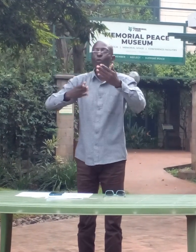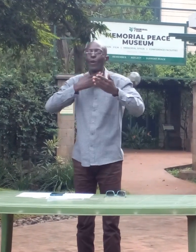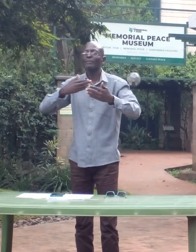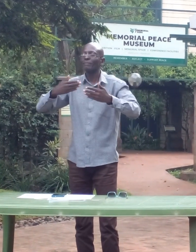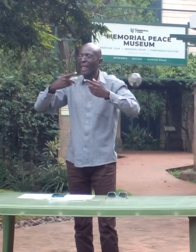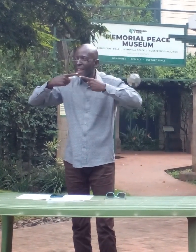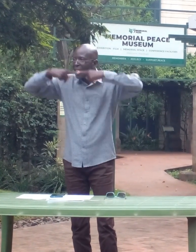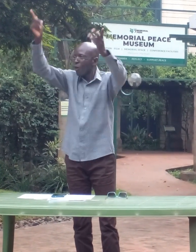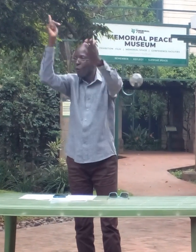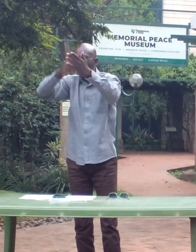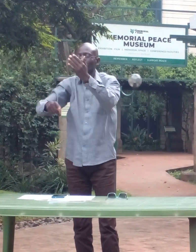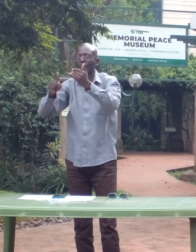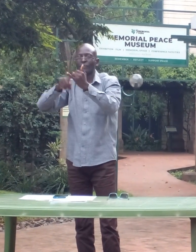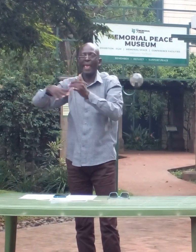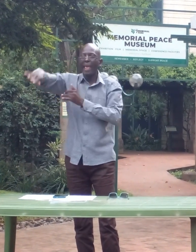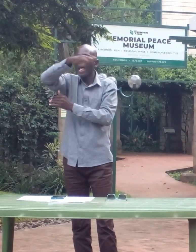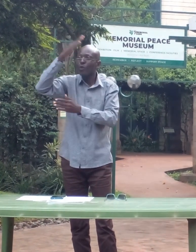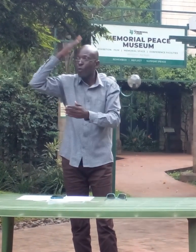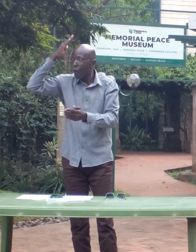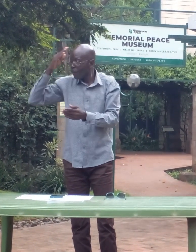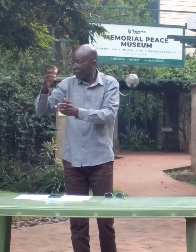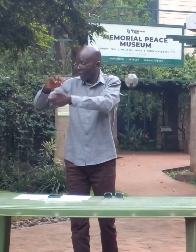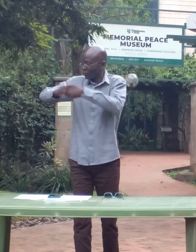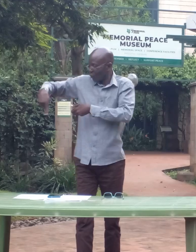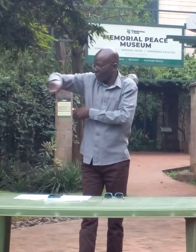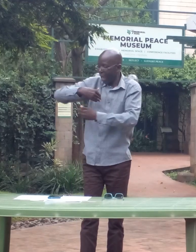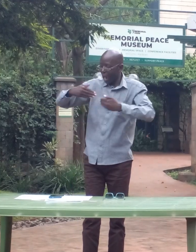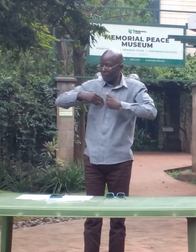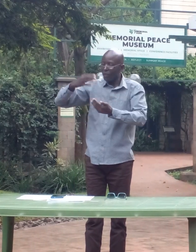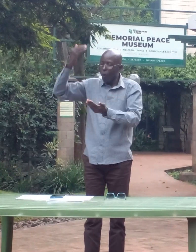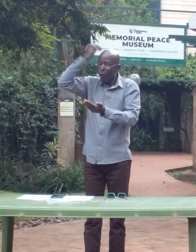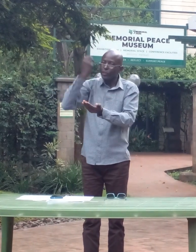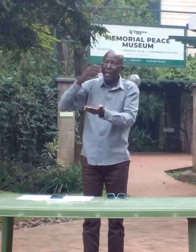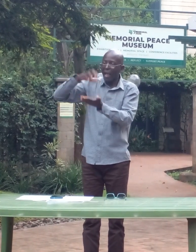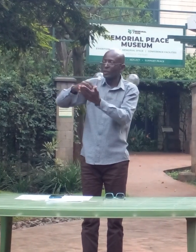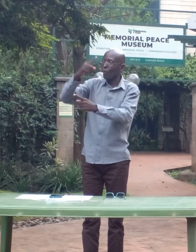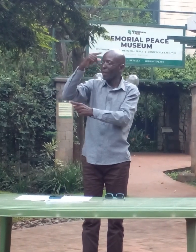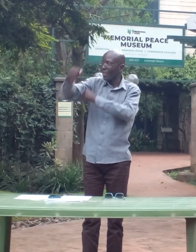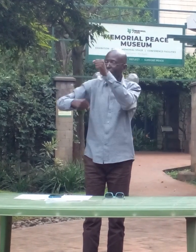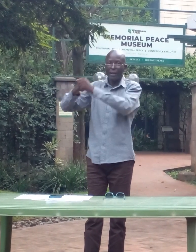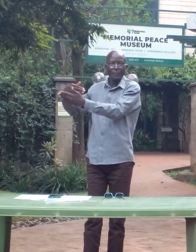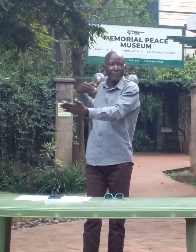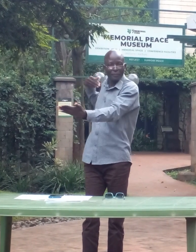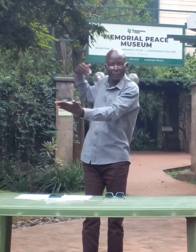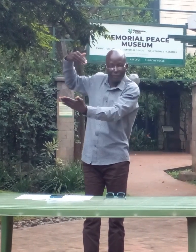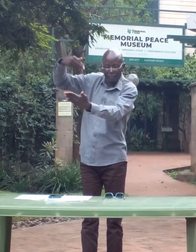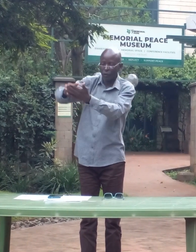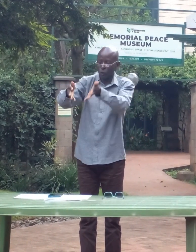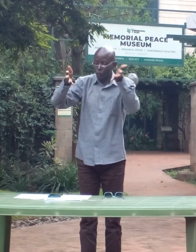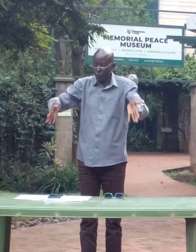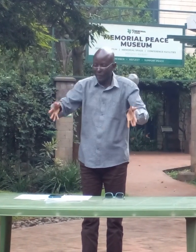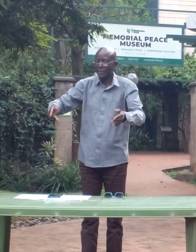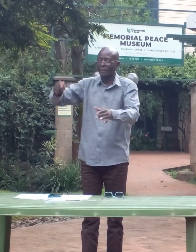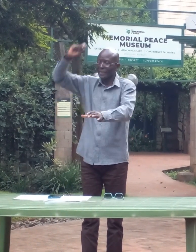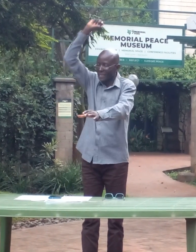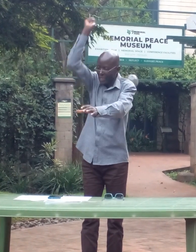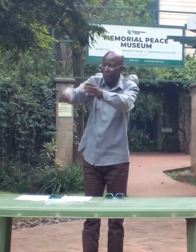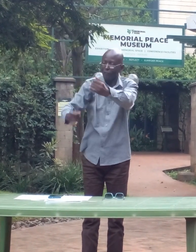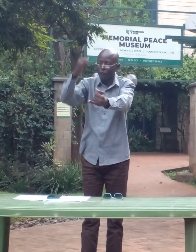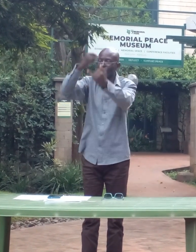The first thing that we wanted is to announce, as the federation, we've had a case of the court, and